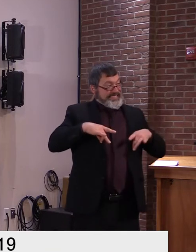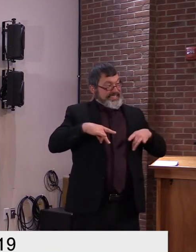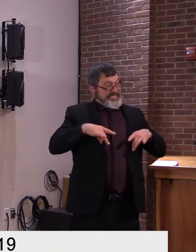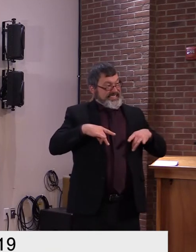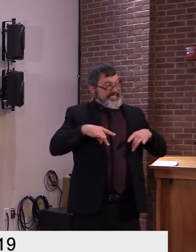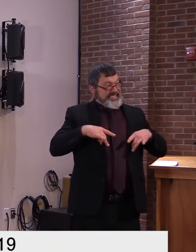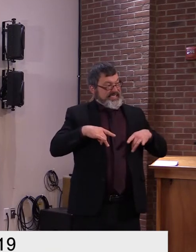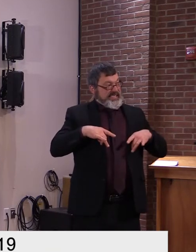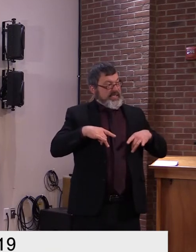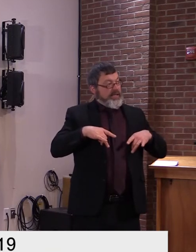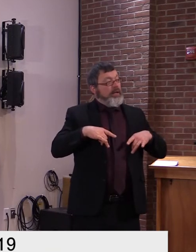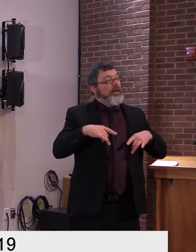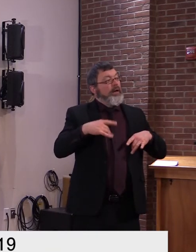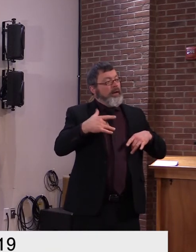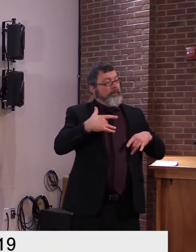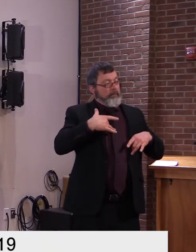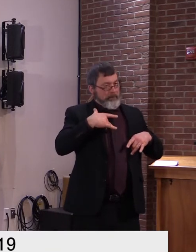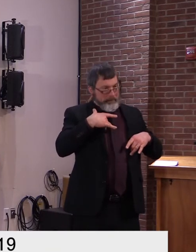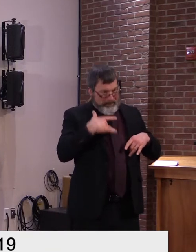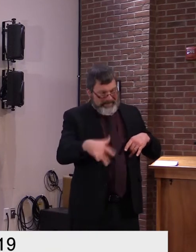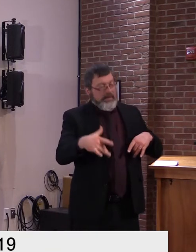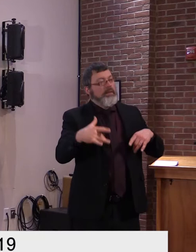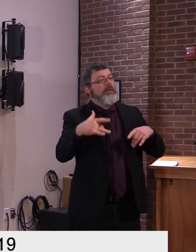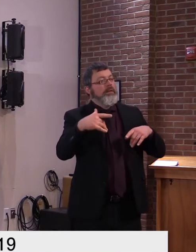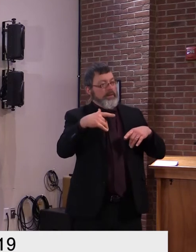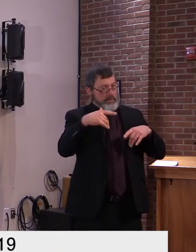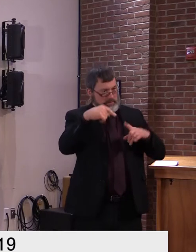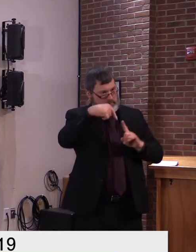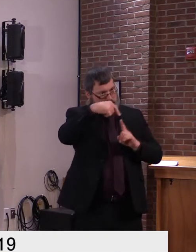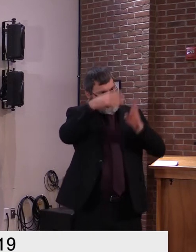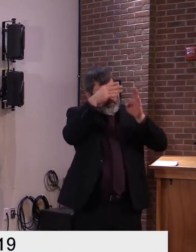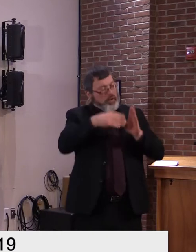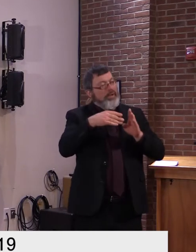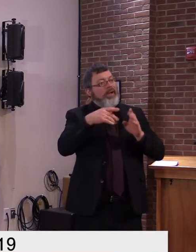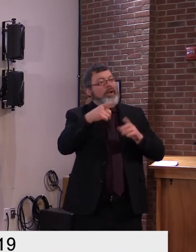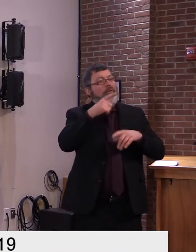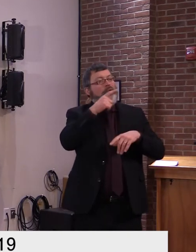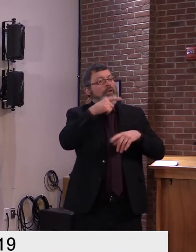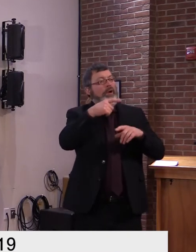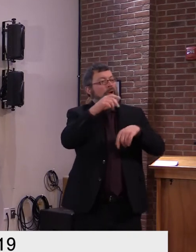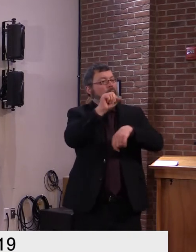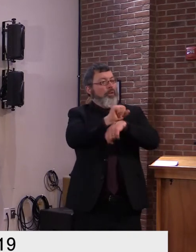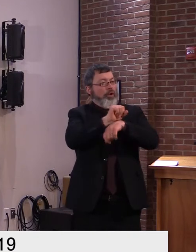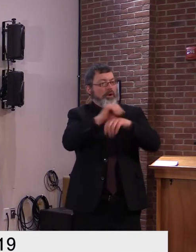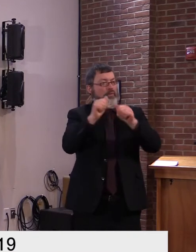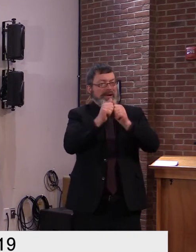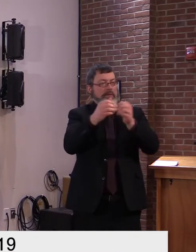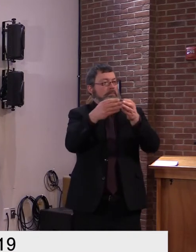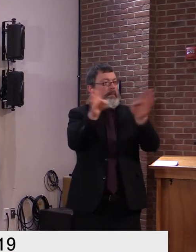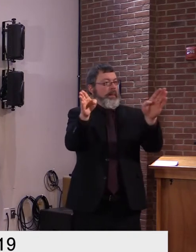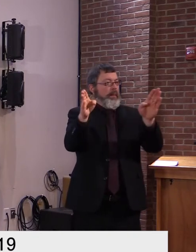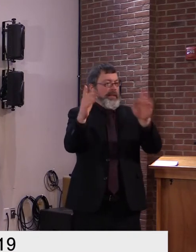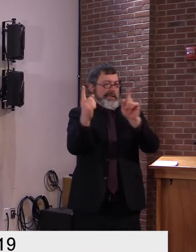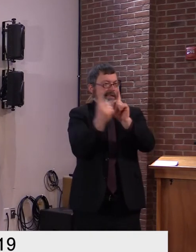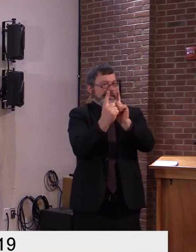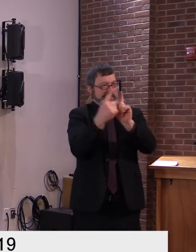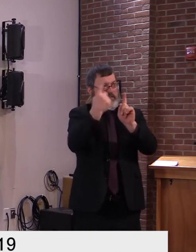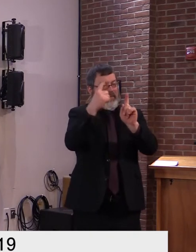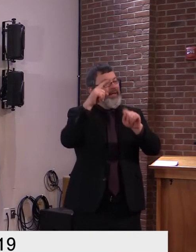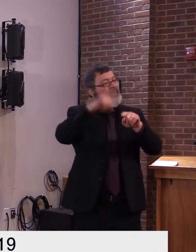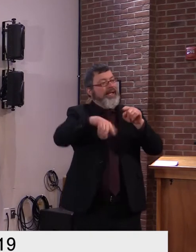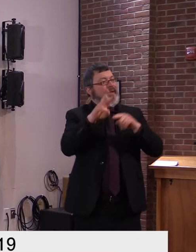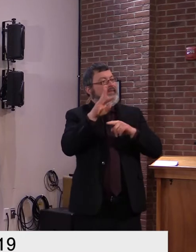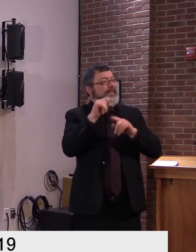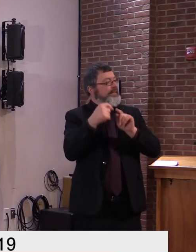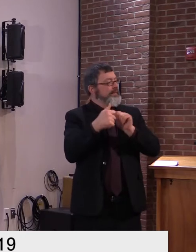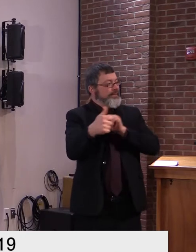time when they were infectious. Obviously, they were not aware they were infectious because they had no symptoms during that